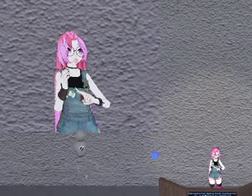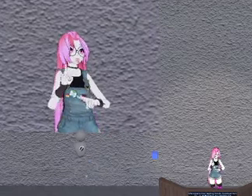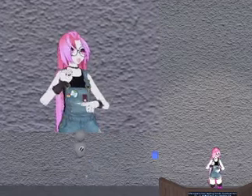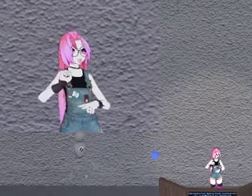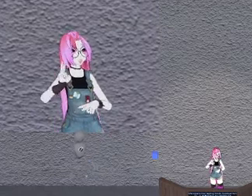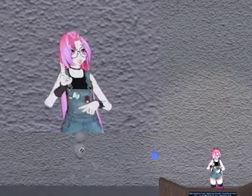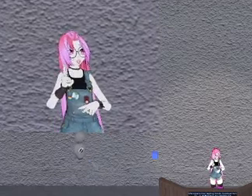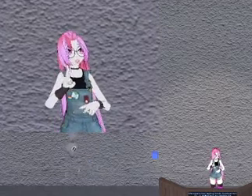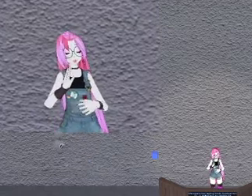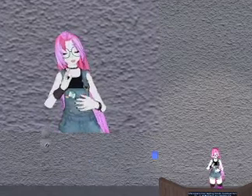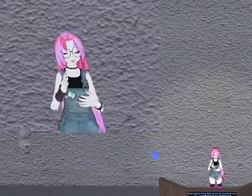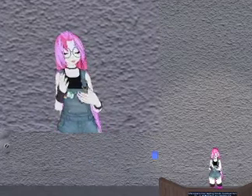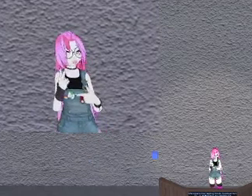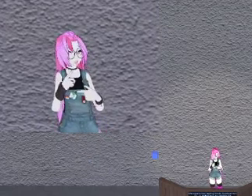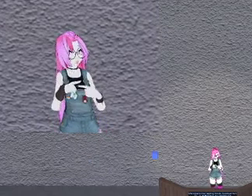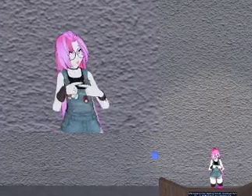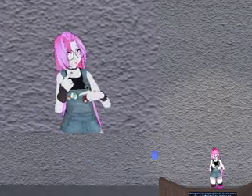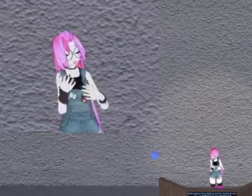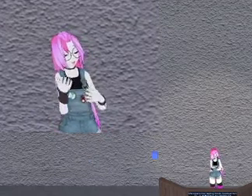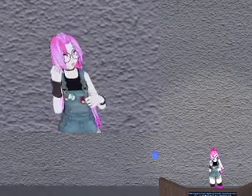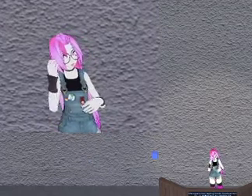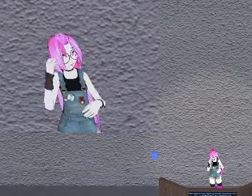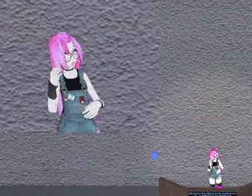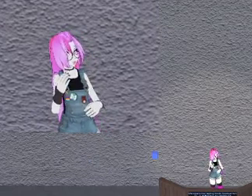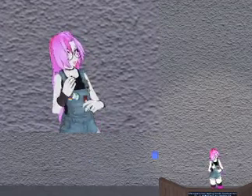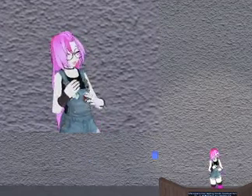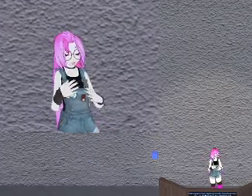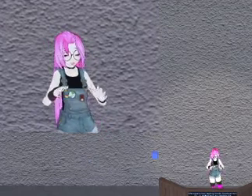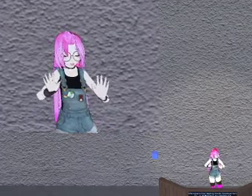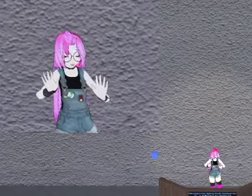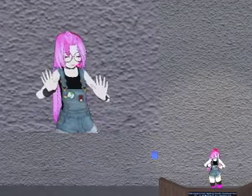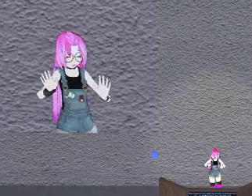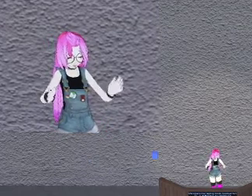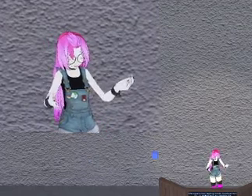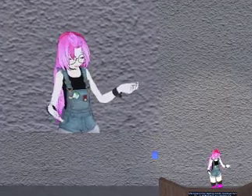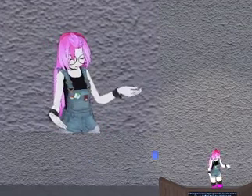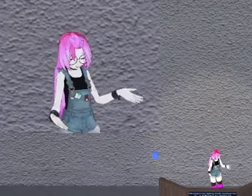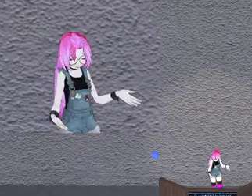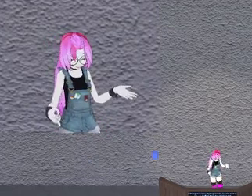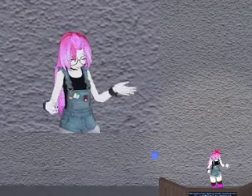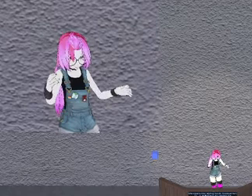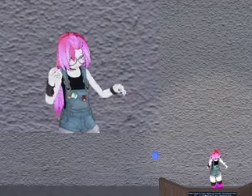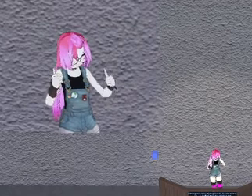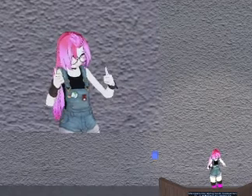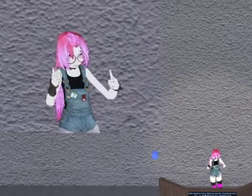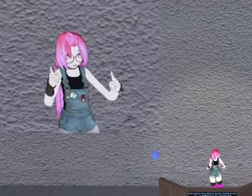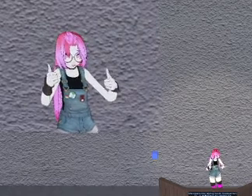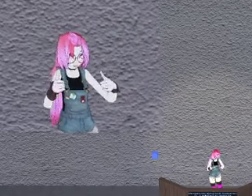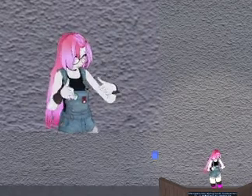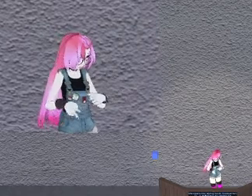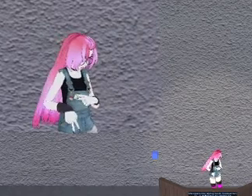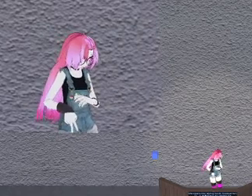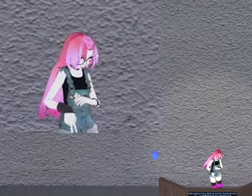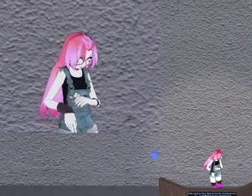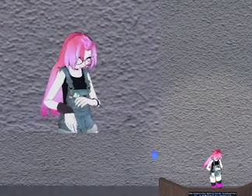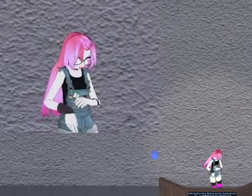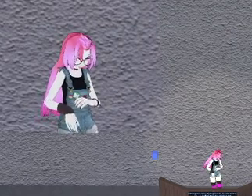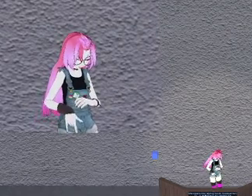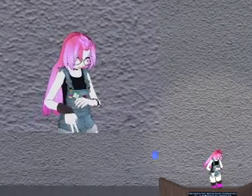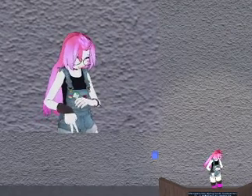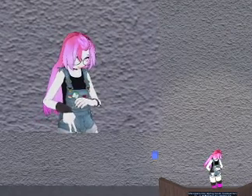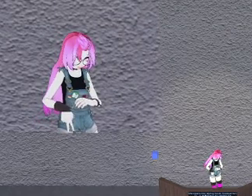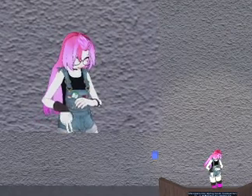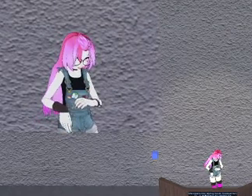question about deaf culture, or like a sign you want to know, go ahead and ask. Okay, cool. Let's